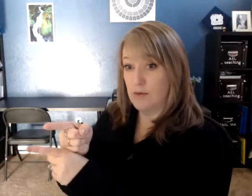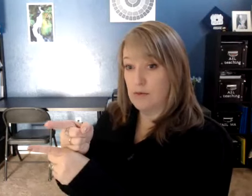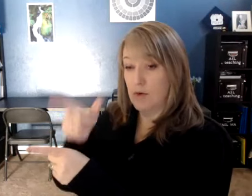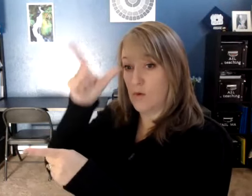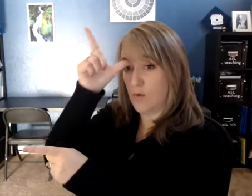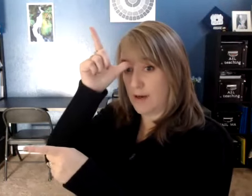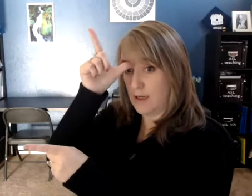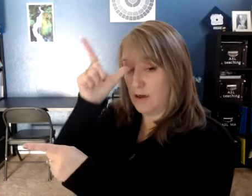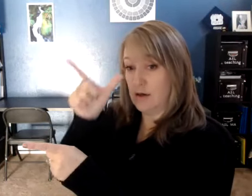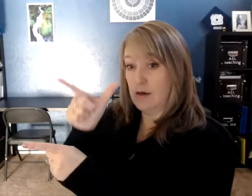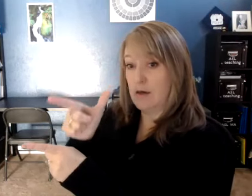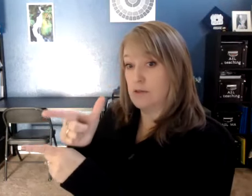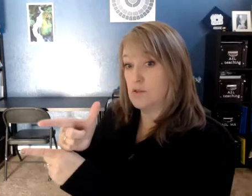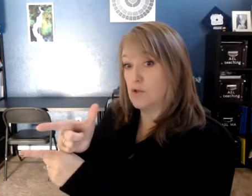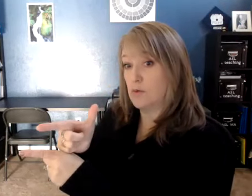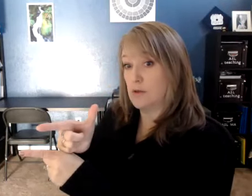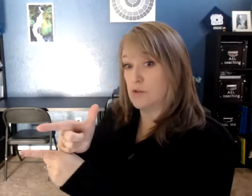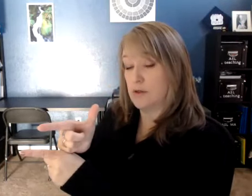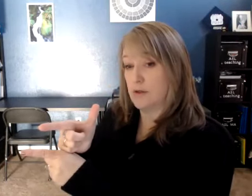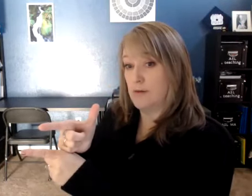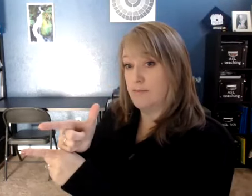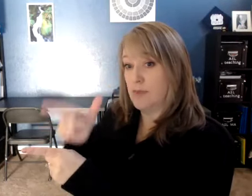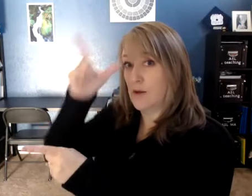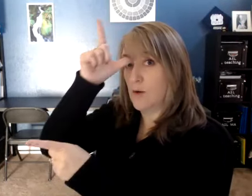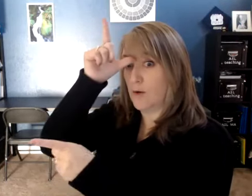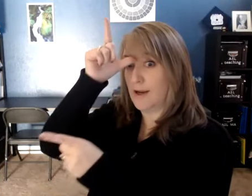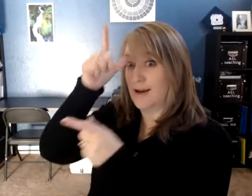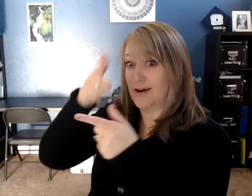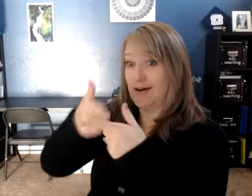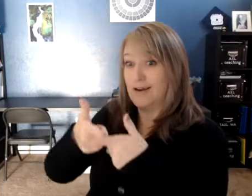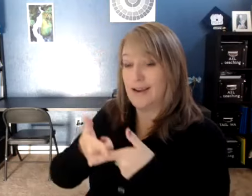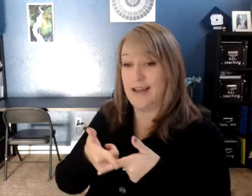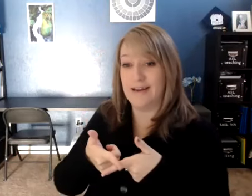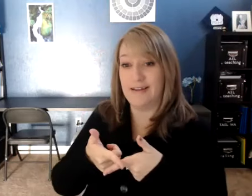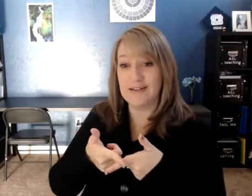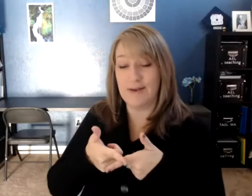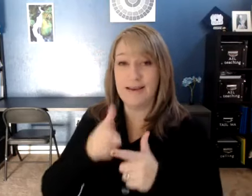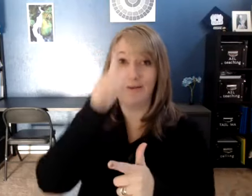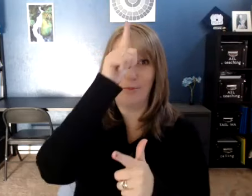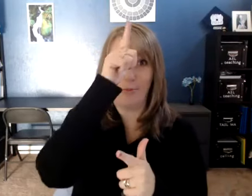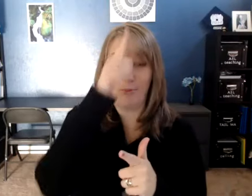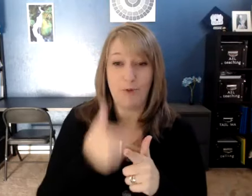down, or here and don't close your thumb, or here and end this way.